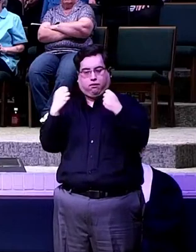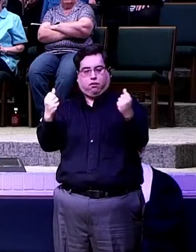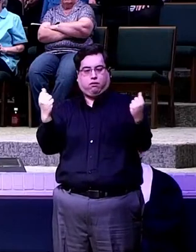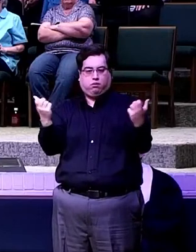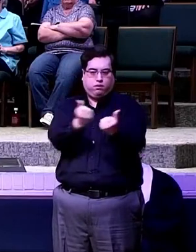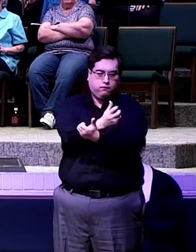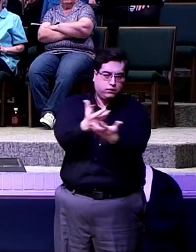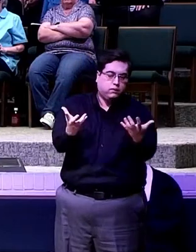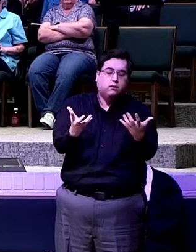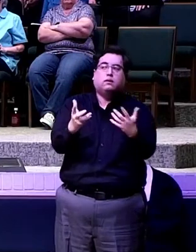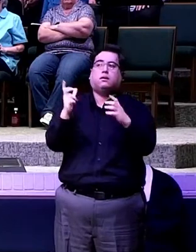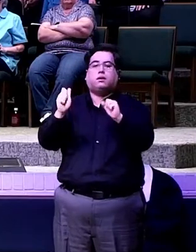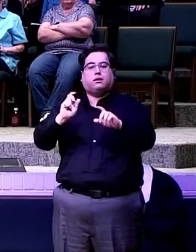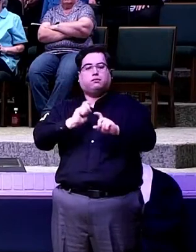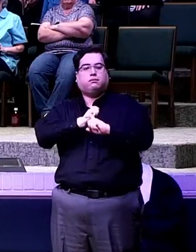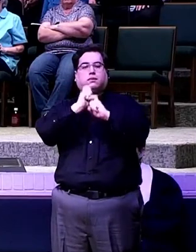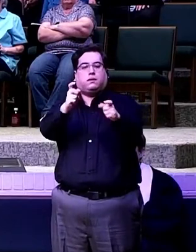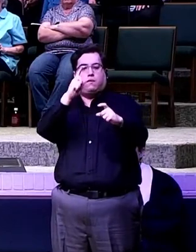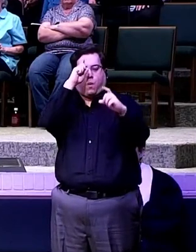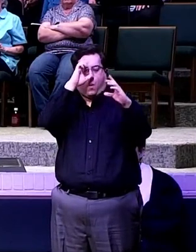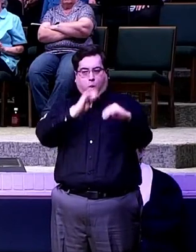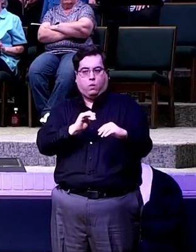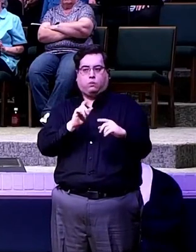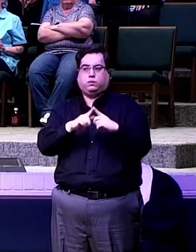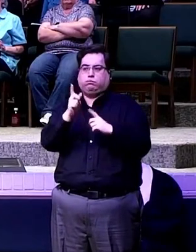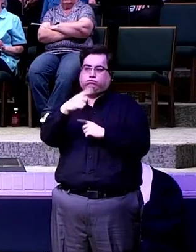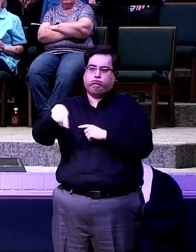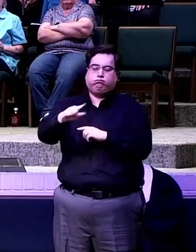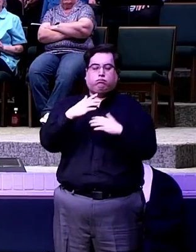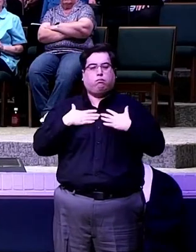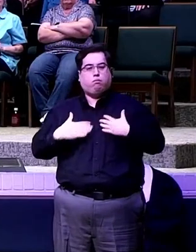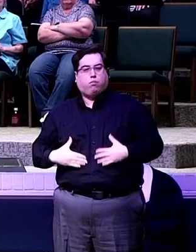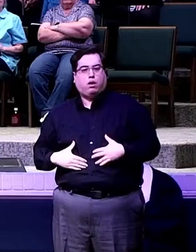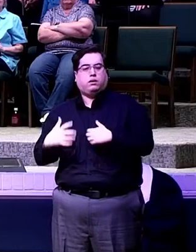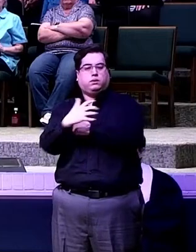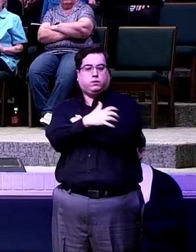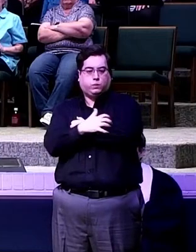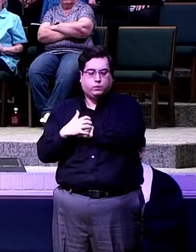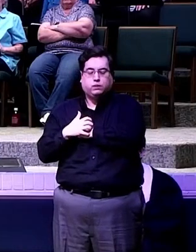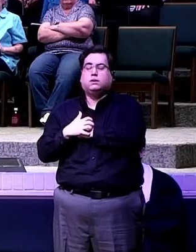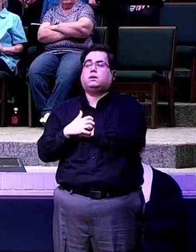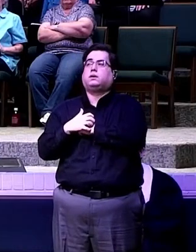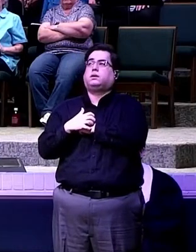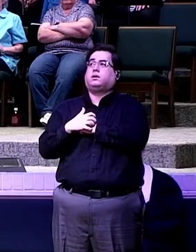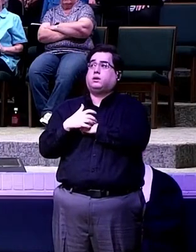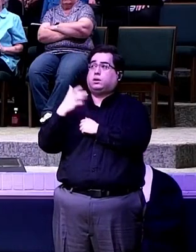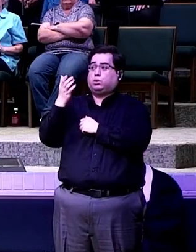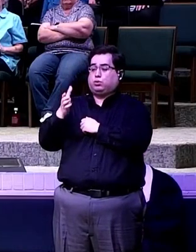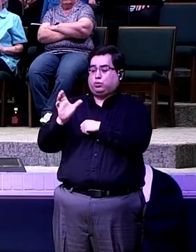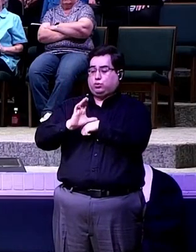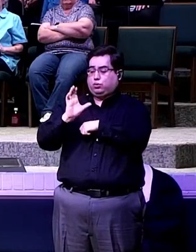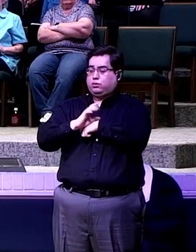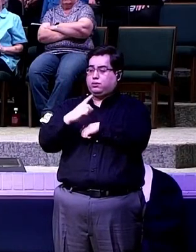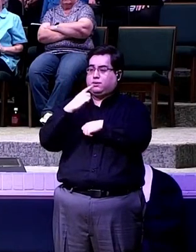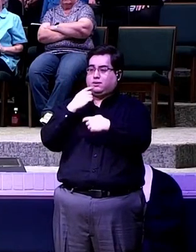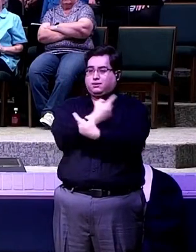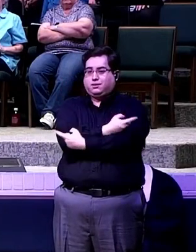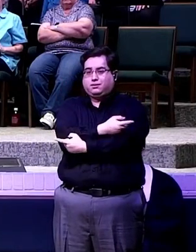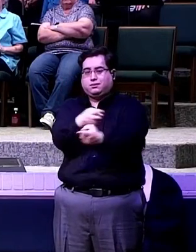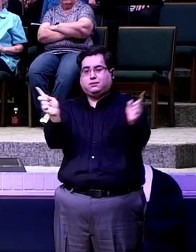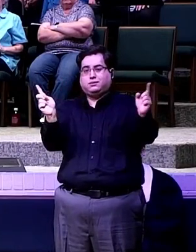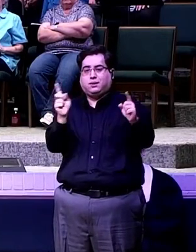hope to a wounded body. A church that says peace and wholeness can